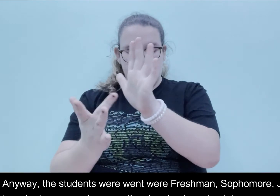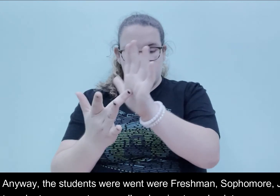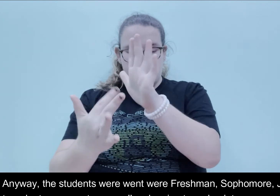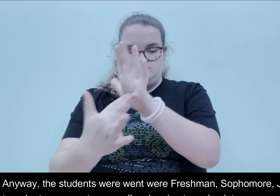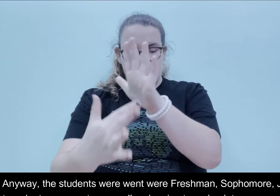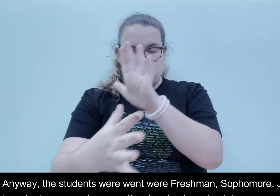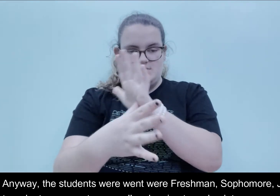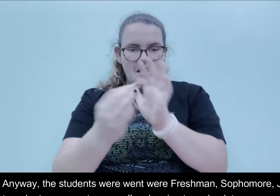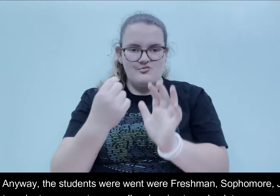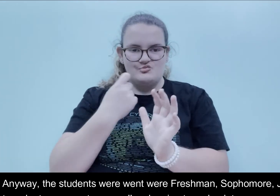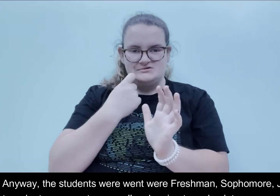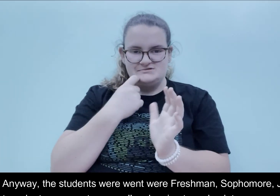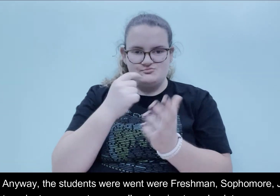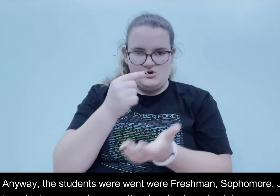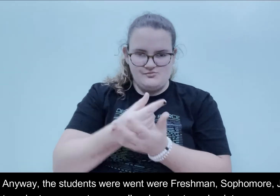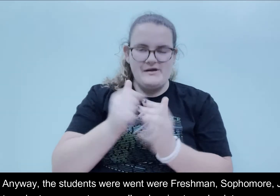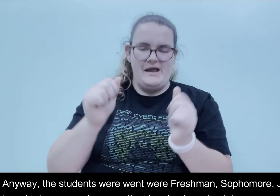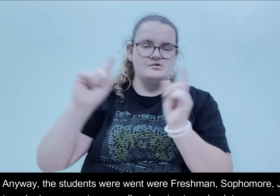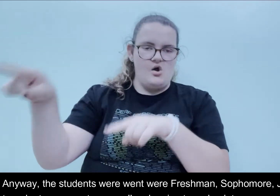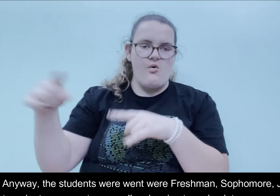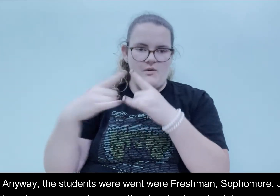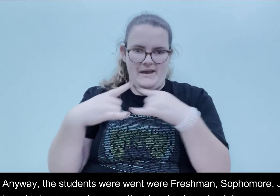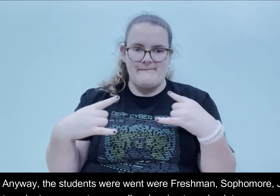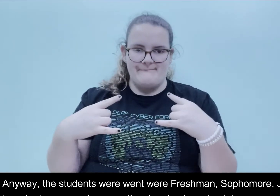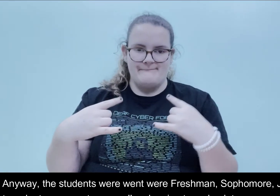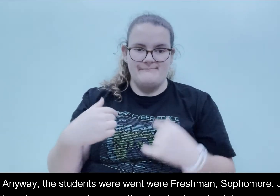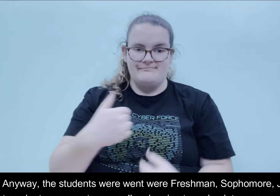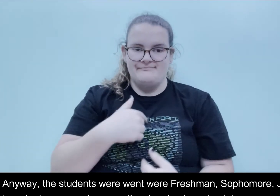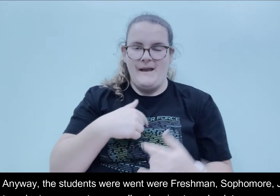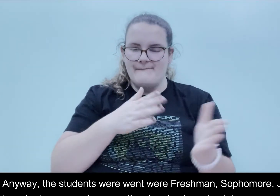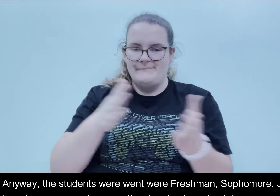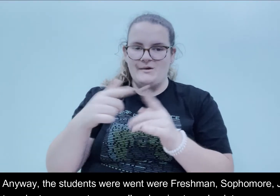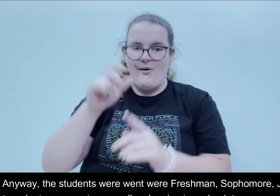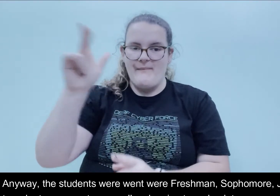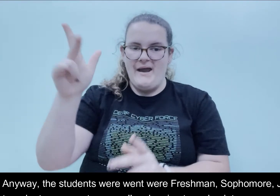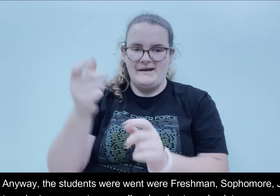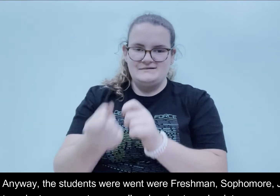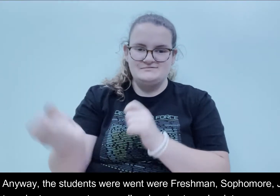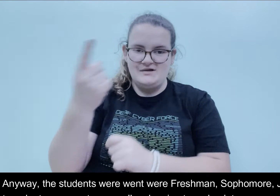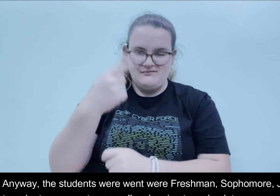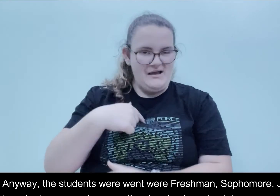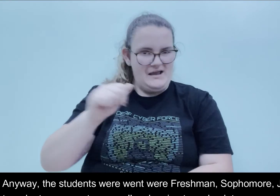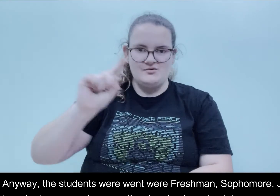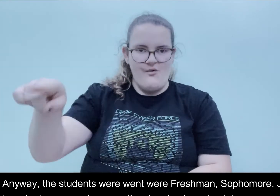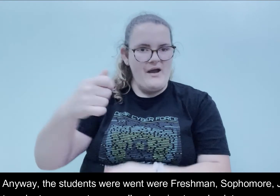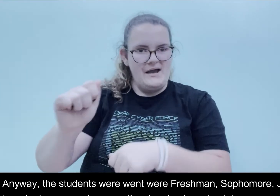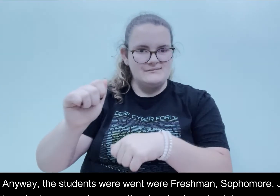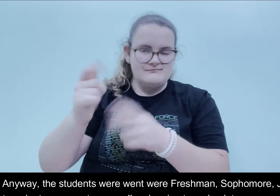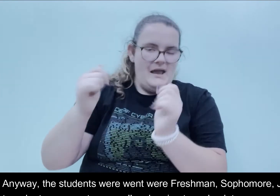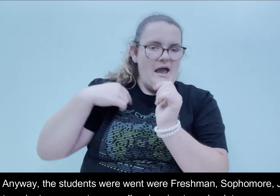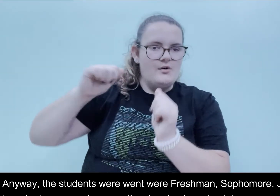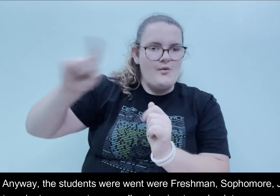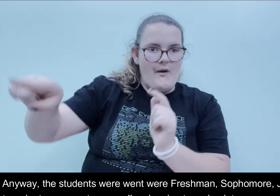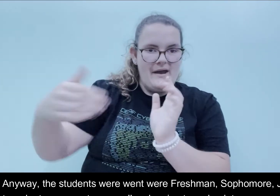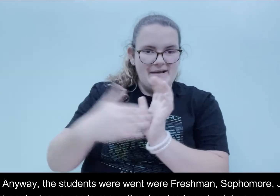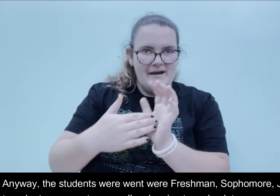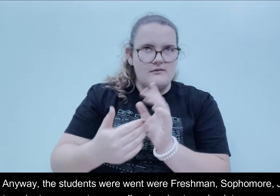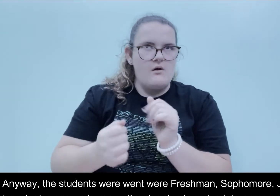the students who are freshmen, sophomore, junior, senior, like they can all go to that camp. But